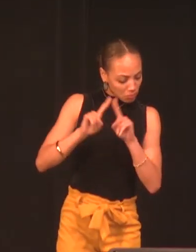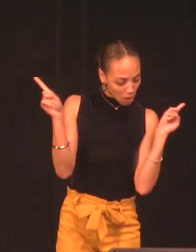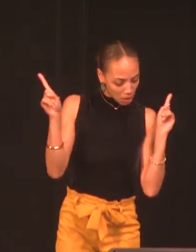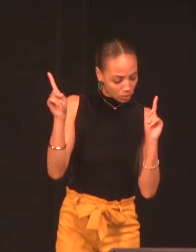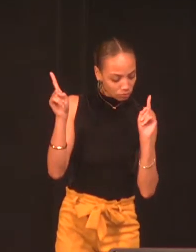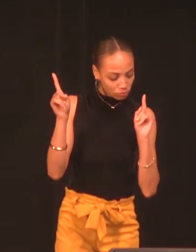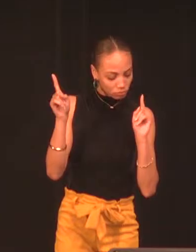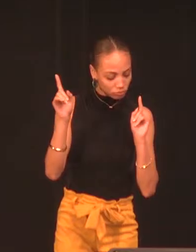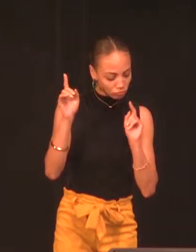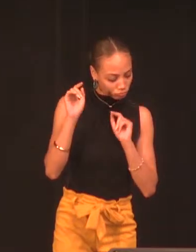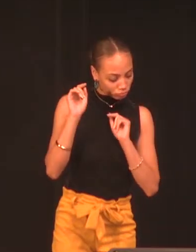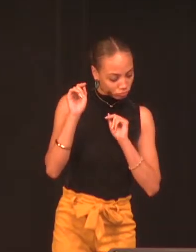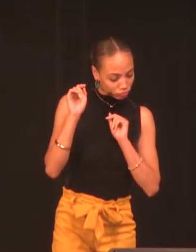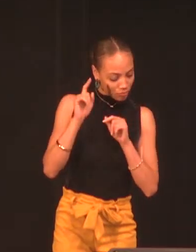highs and lows.